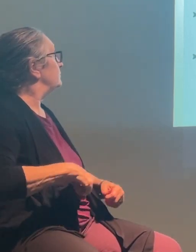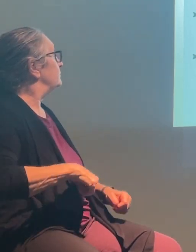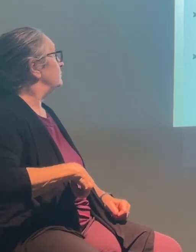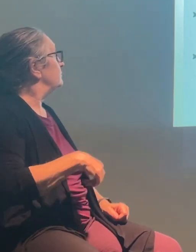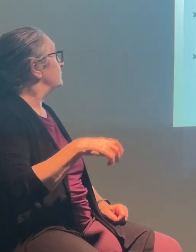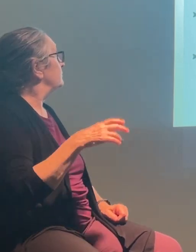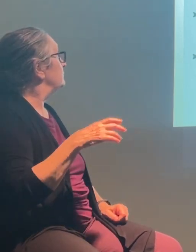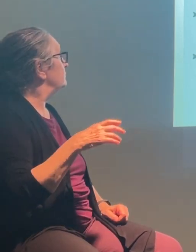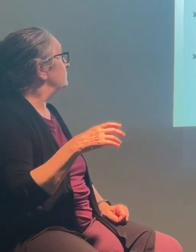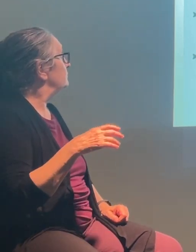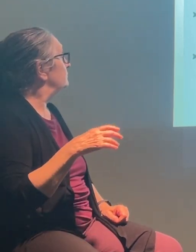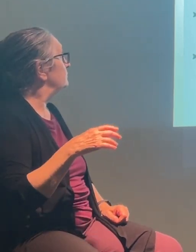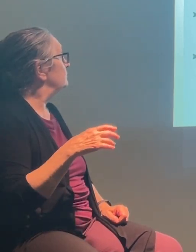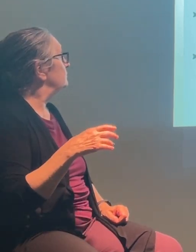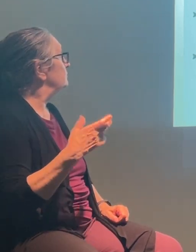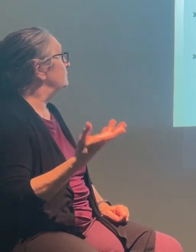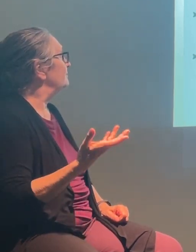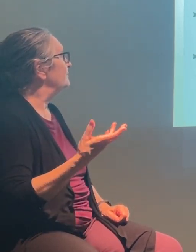Steichen